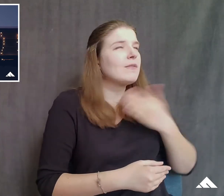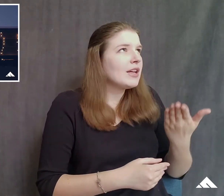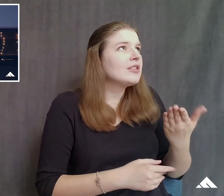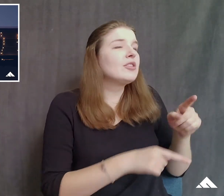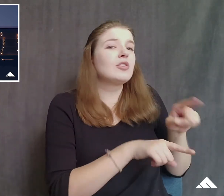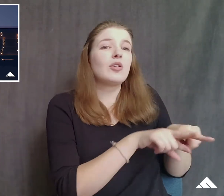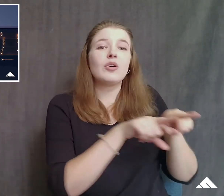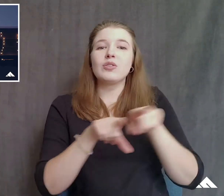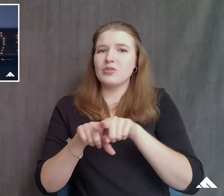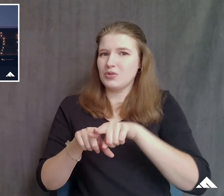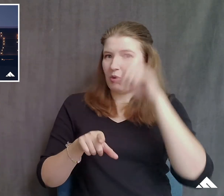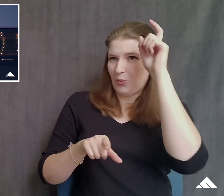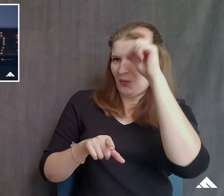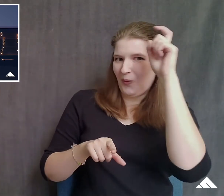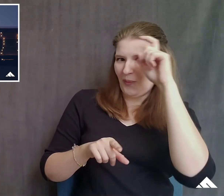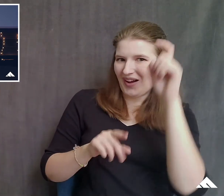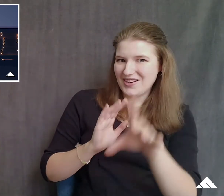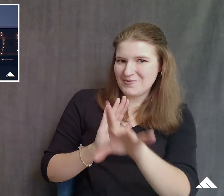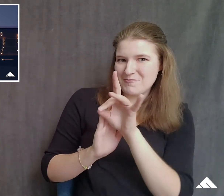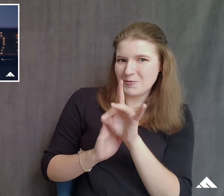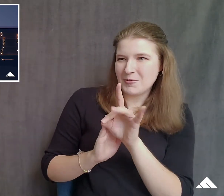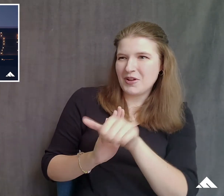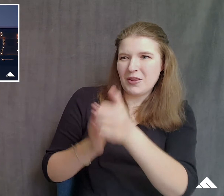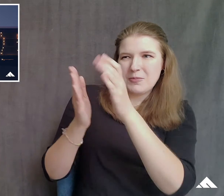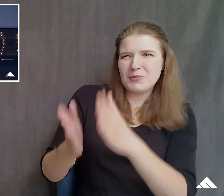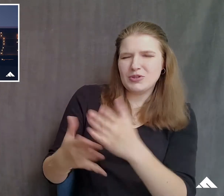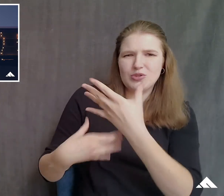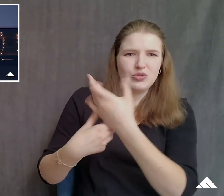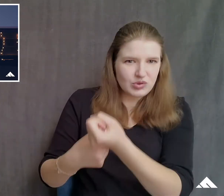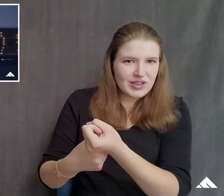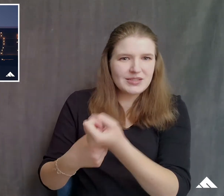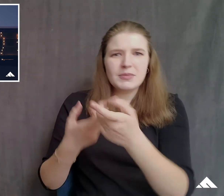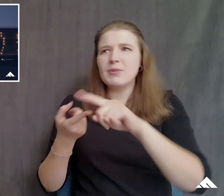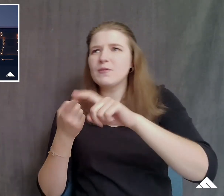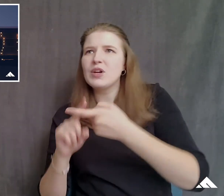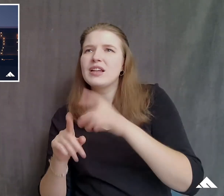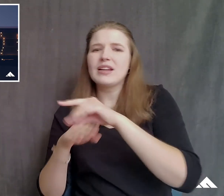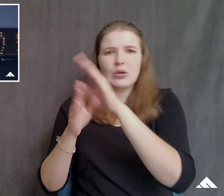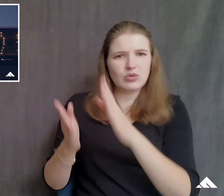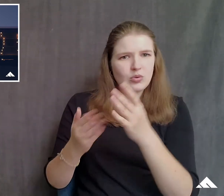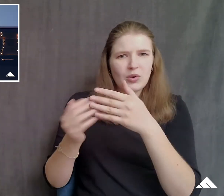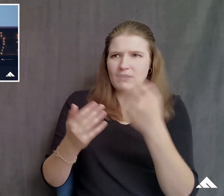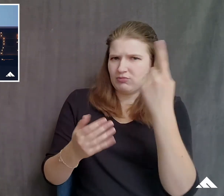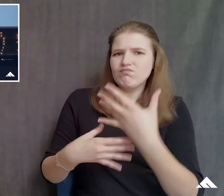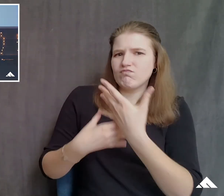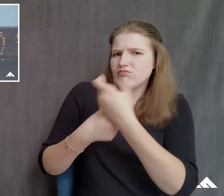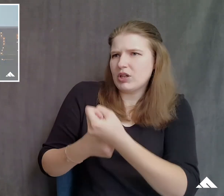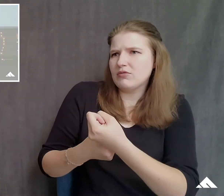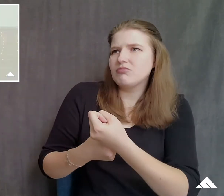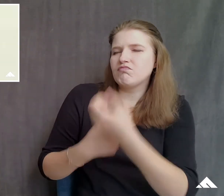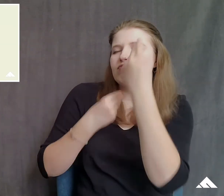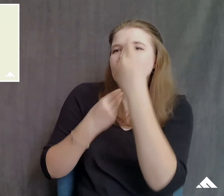sharing that with wisely, remember, wisely with a trusted friend or counselor or whatever. Blessed are the pure